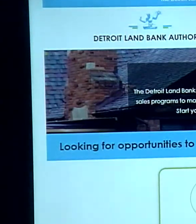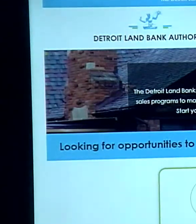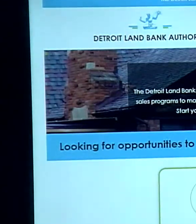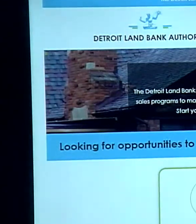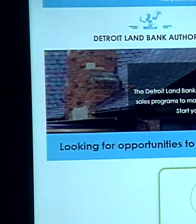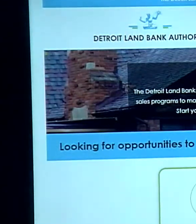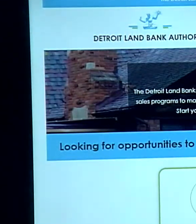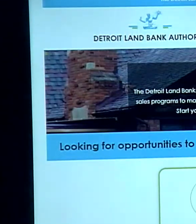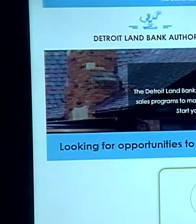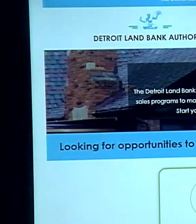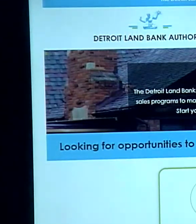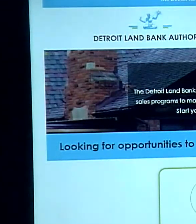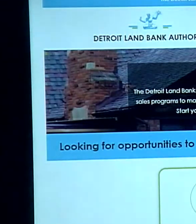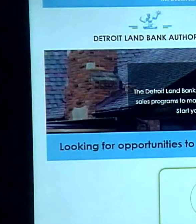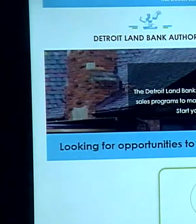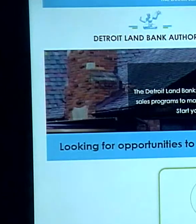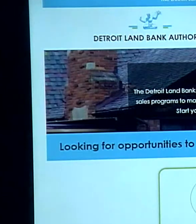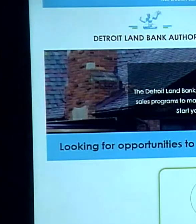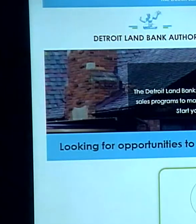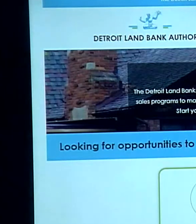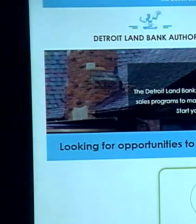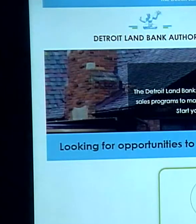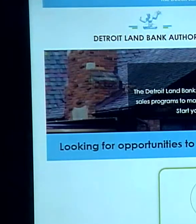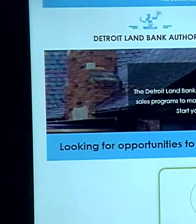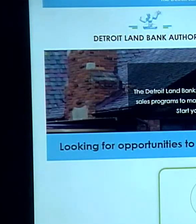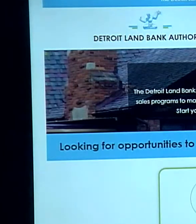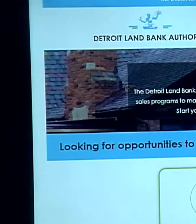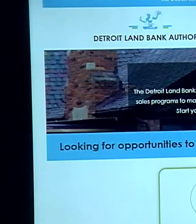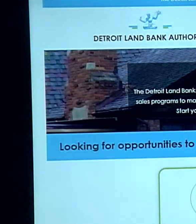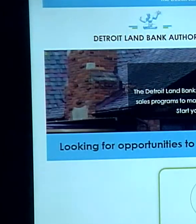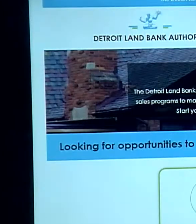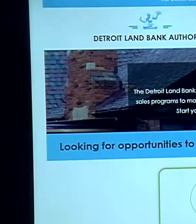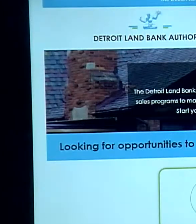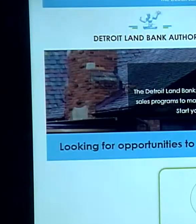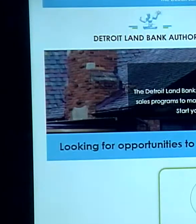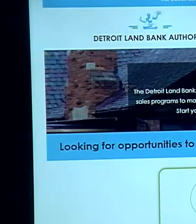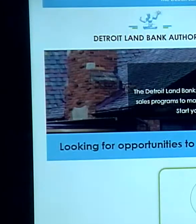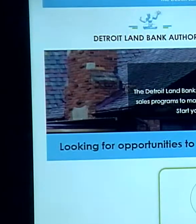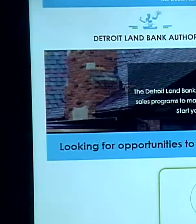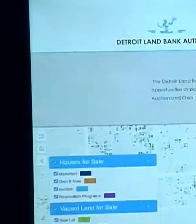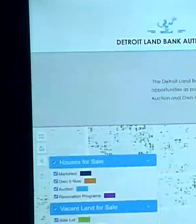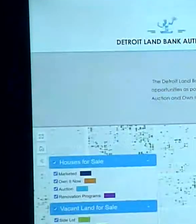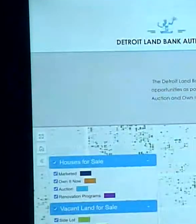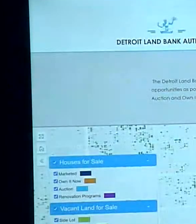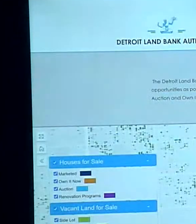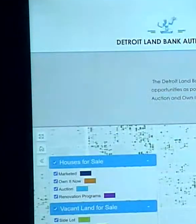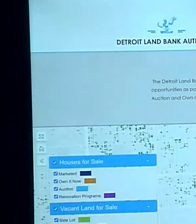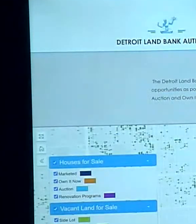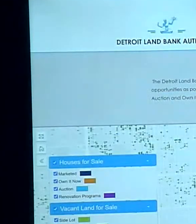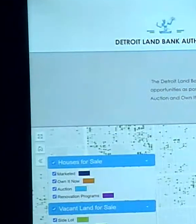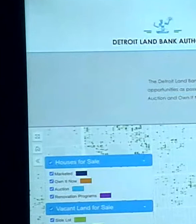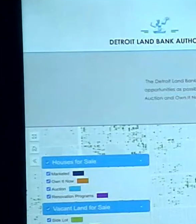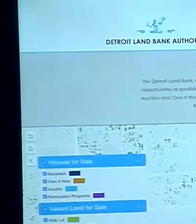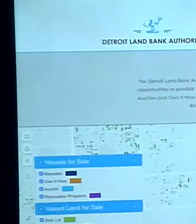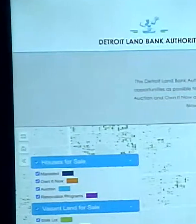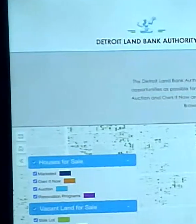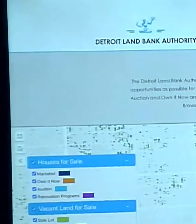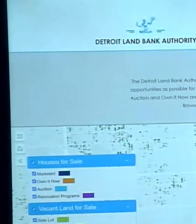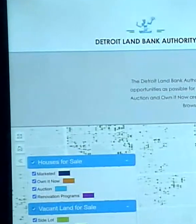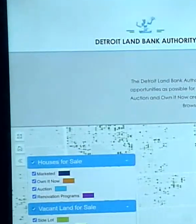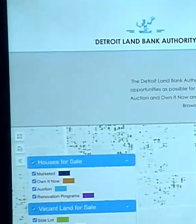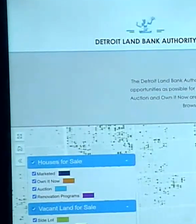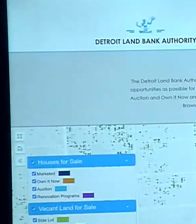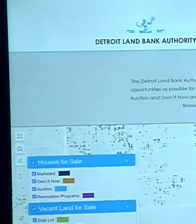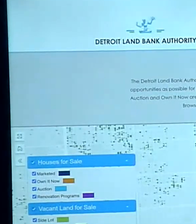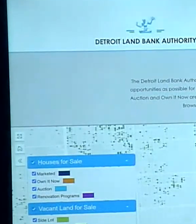land. And then the third takes you to our all listings map, which we're going to jump into right now. So this is the latest